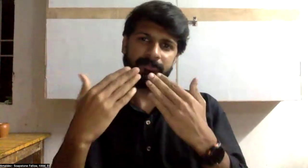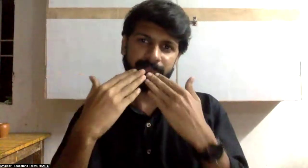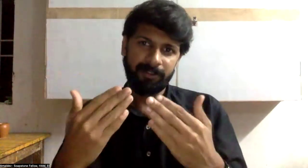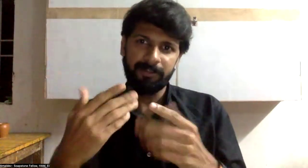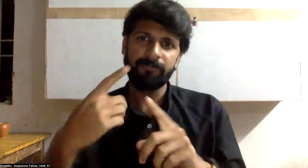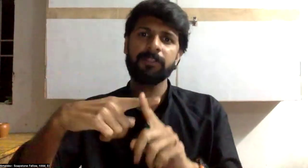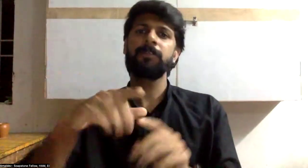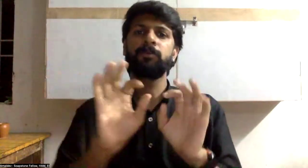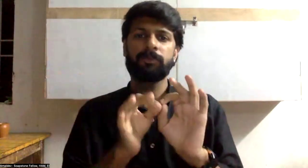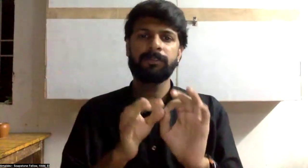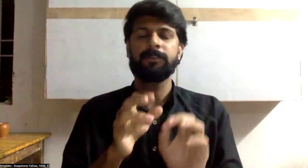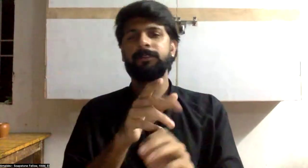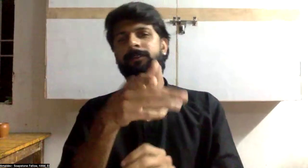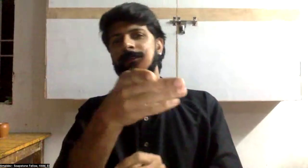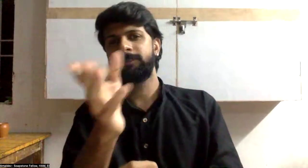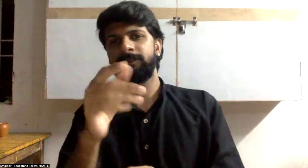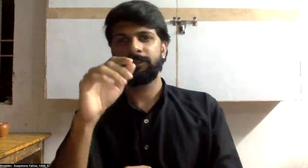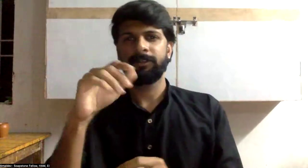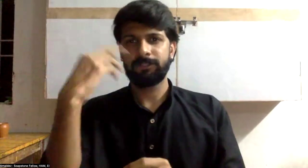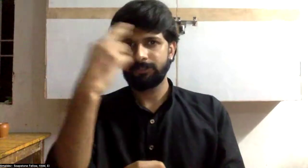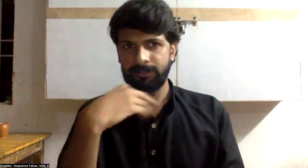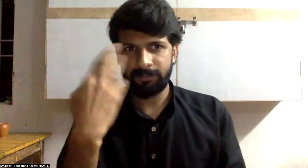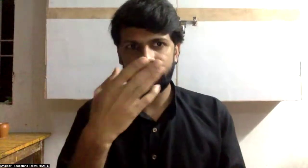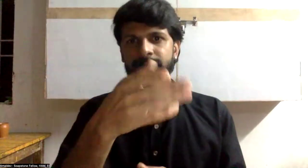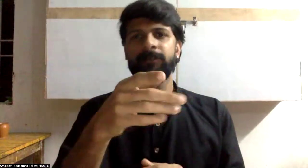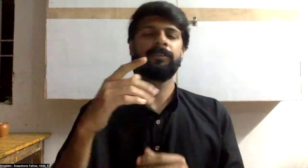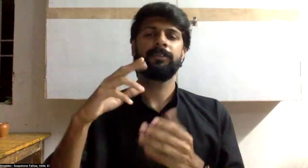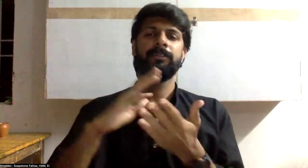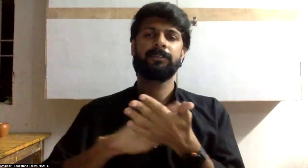to watch, to join. Thank you, interpreters,